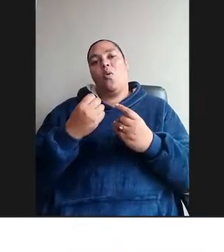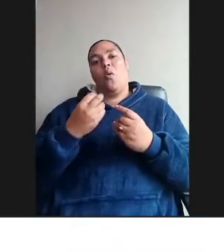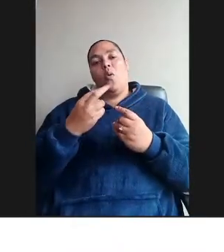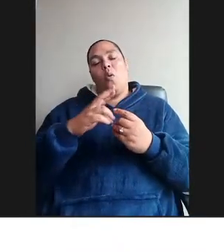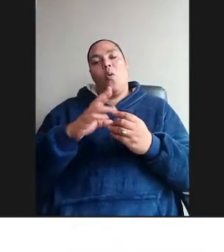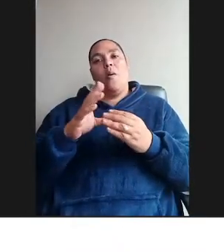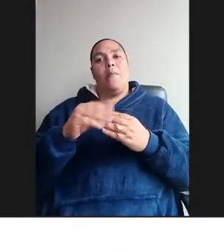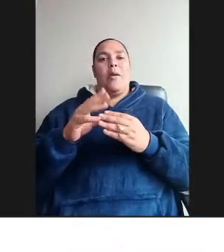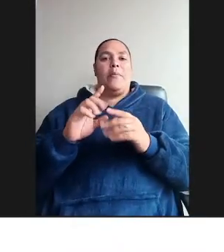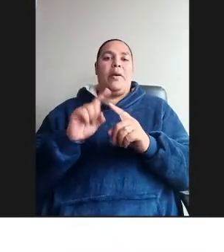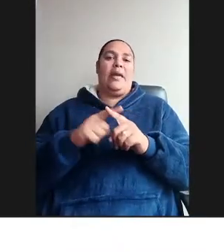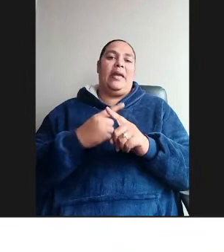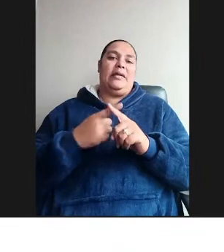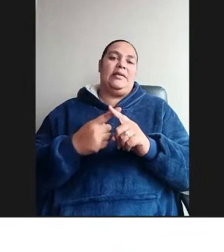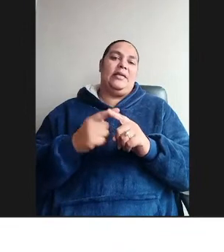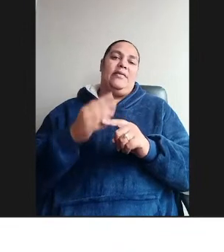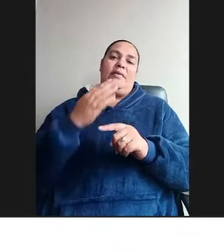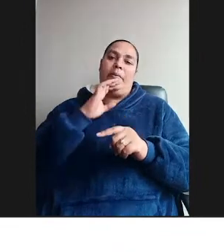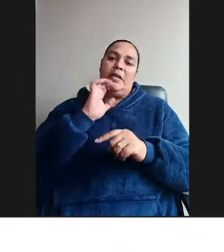they've been